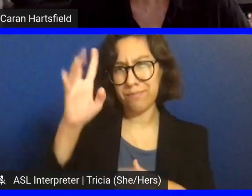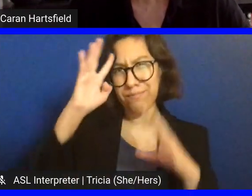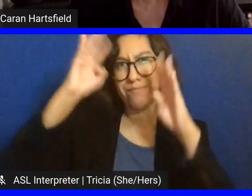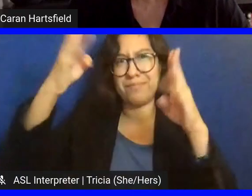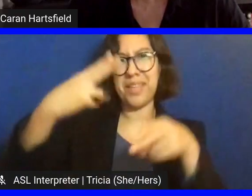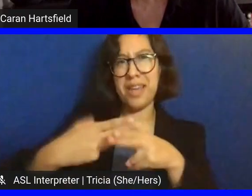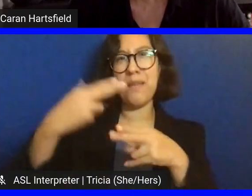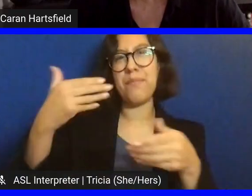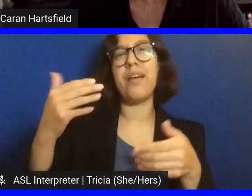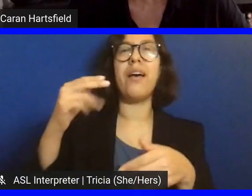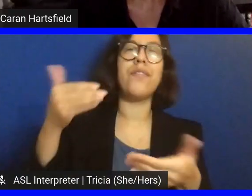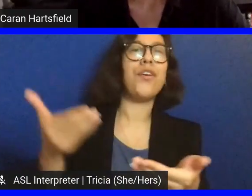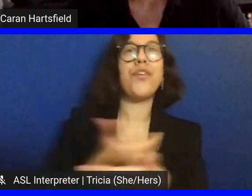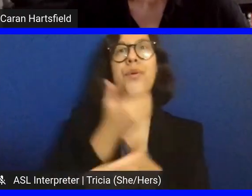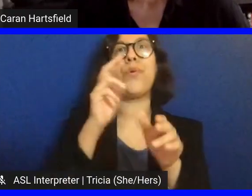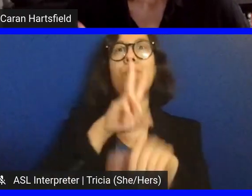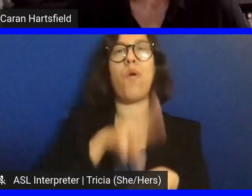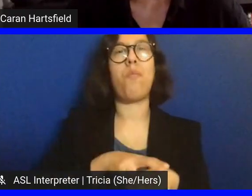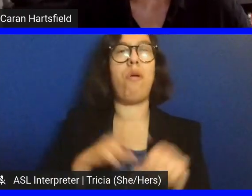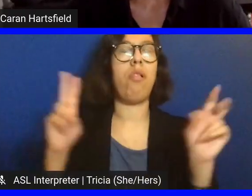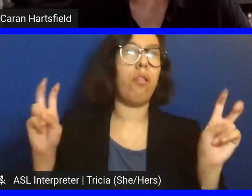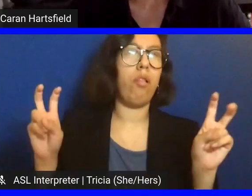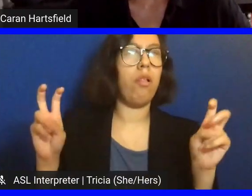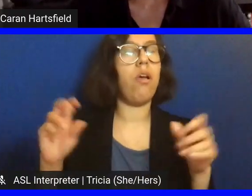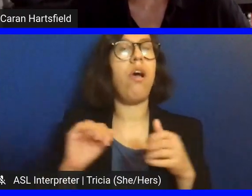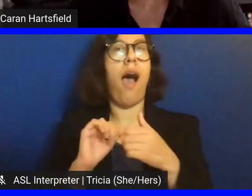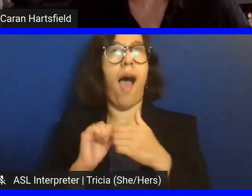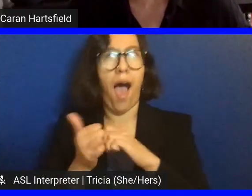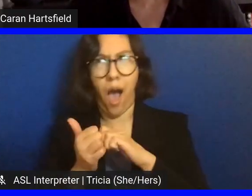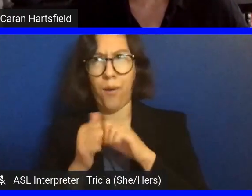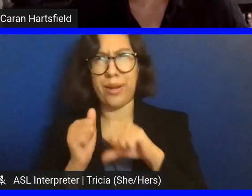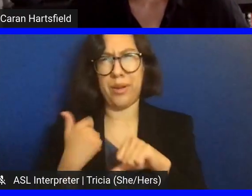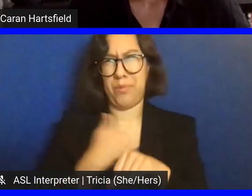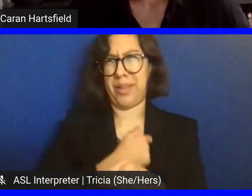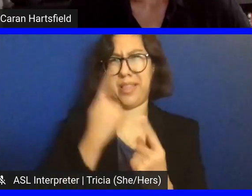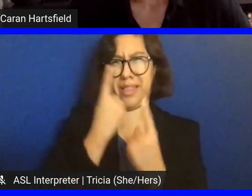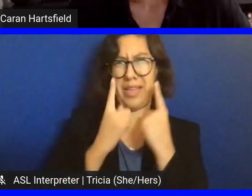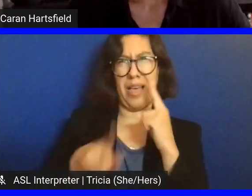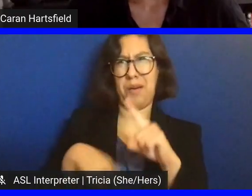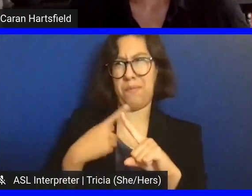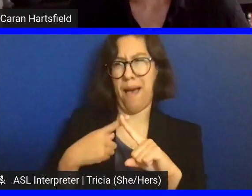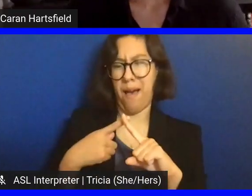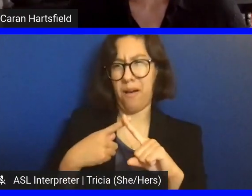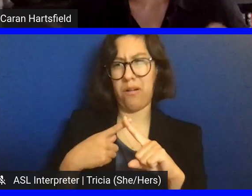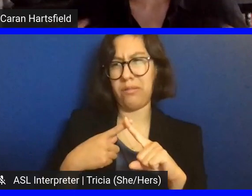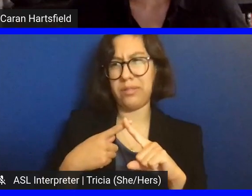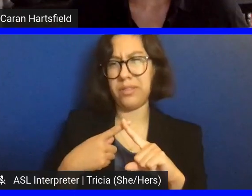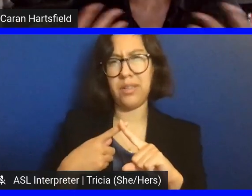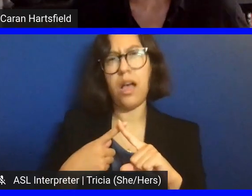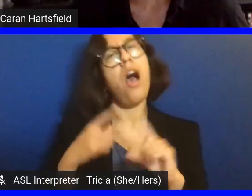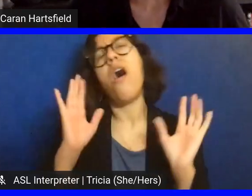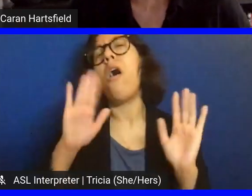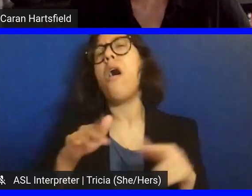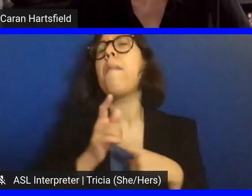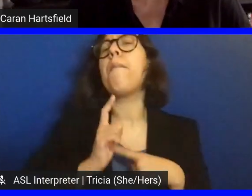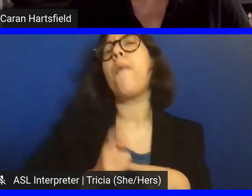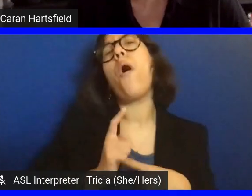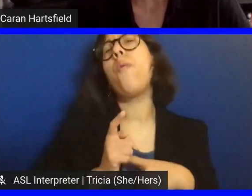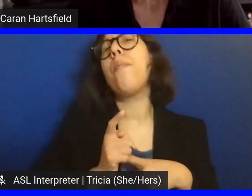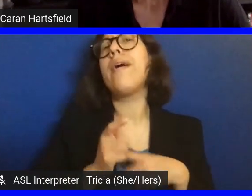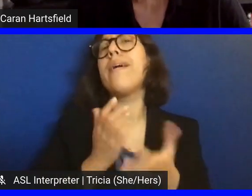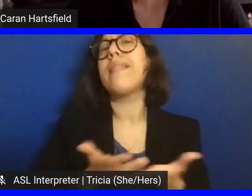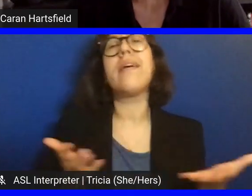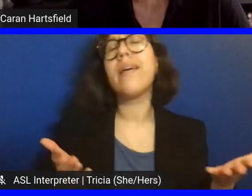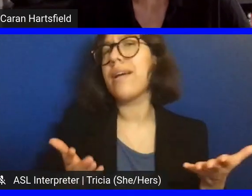name of the new normal, because how can we think about this not just as a momentary